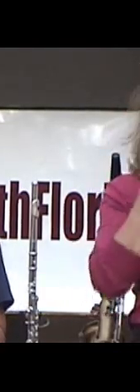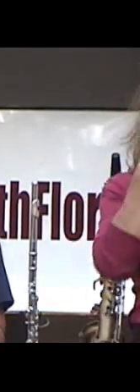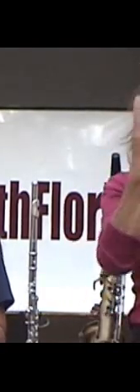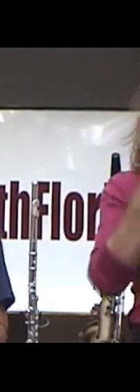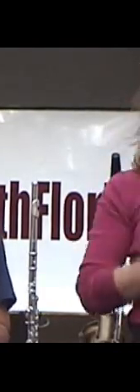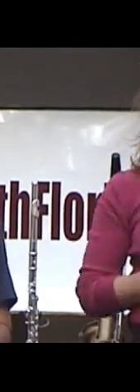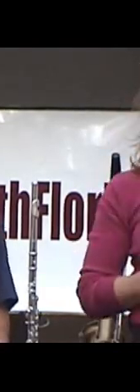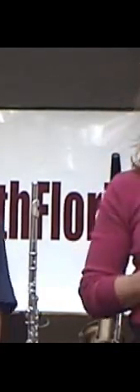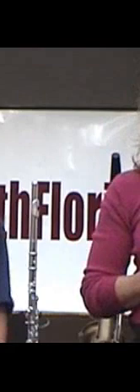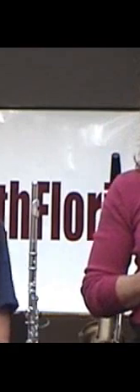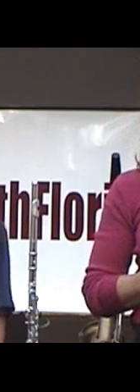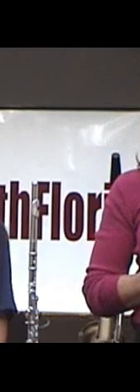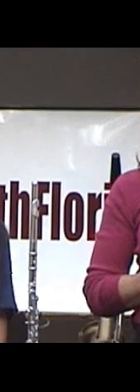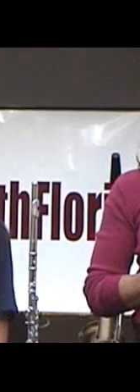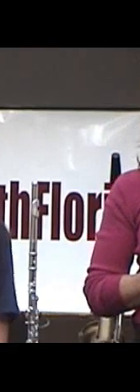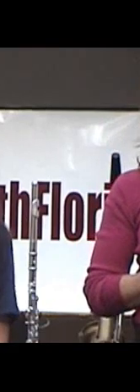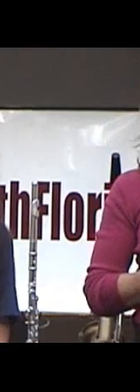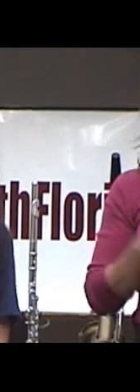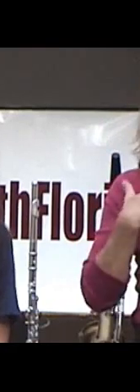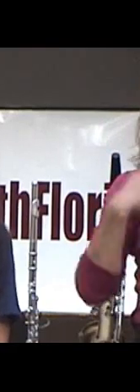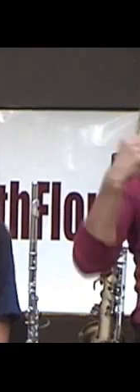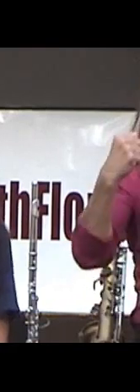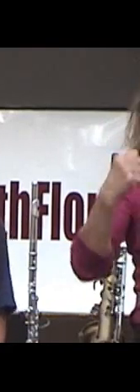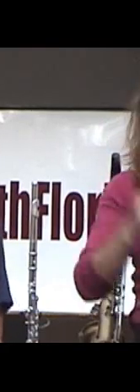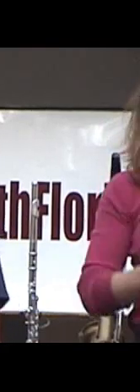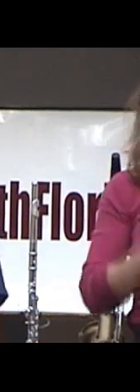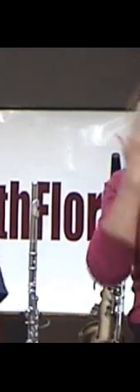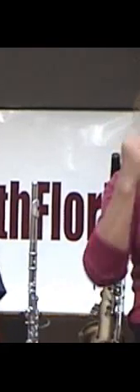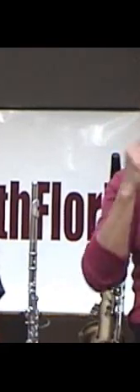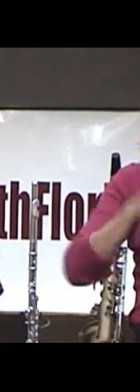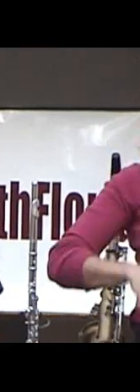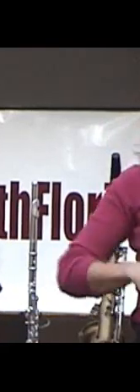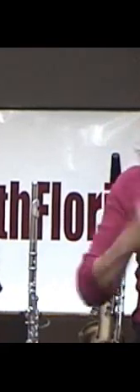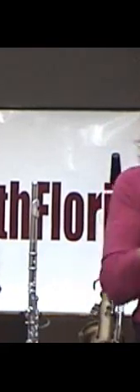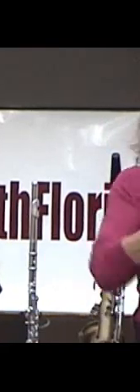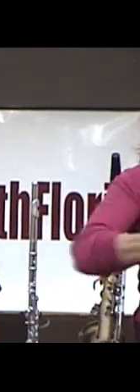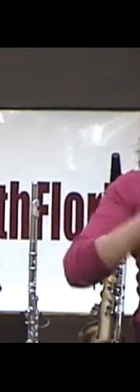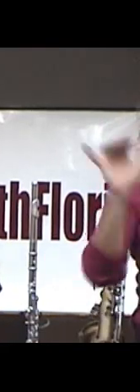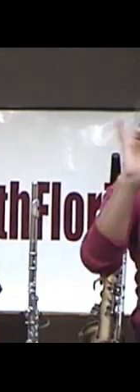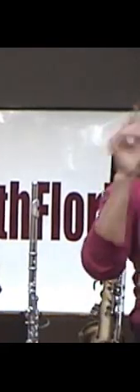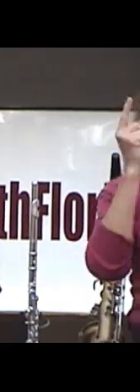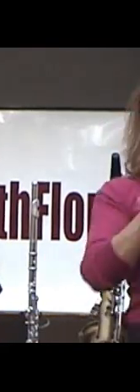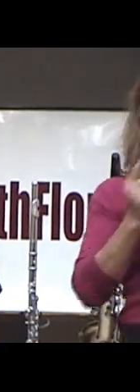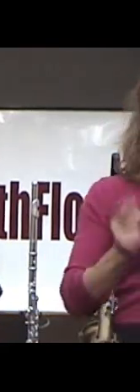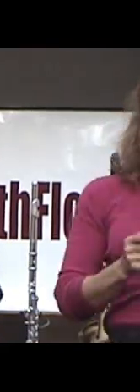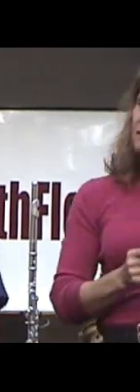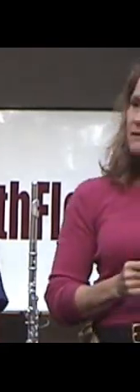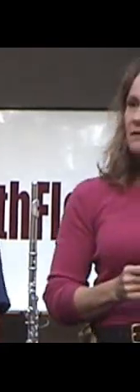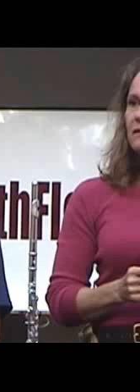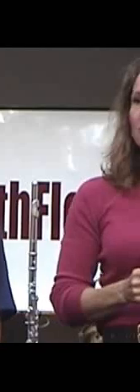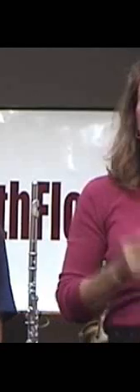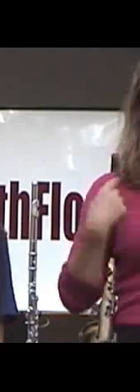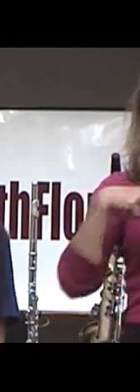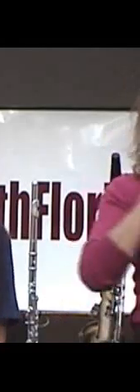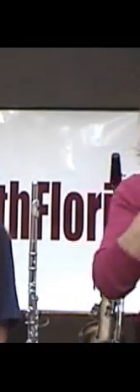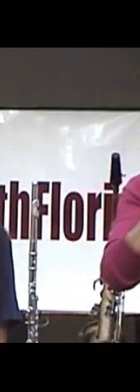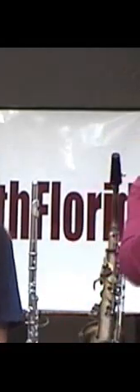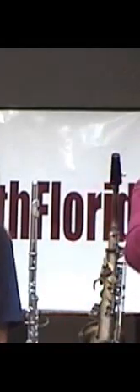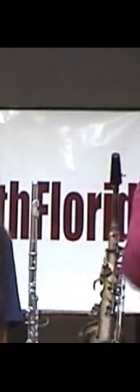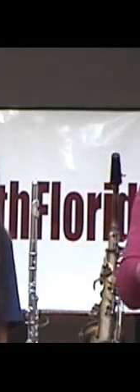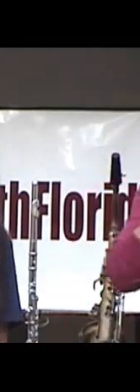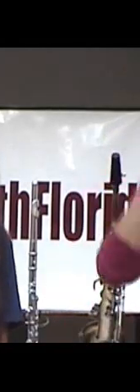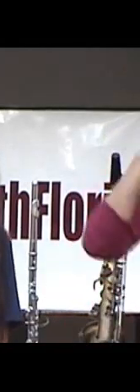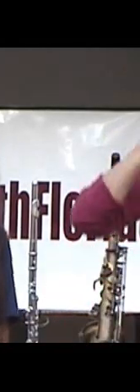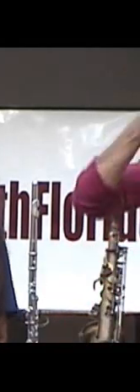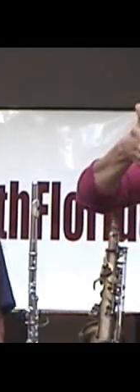Heck, why can't we do something about it? Yeah. This is our country too, right? Yeah! We're gonna be the leaders of tomorrow.